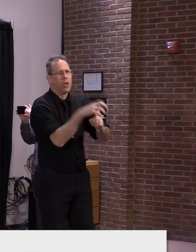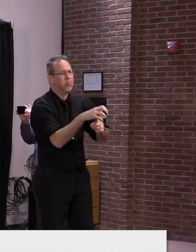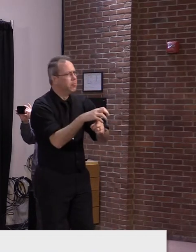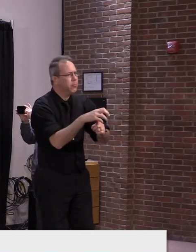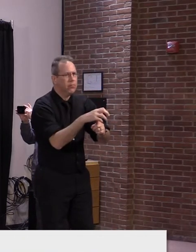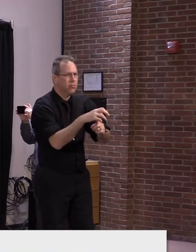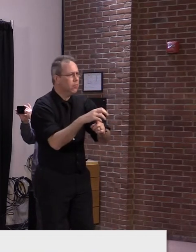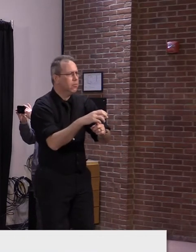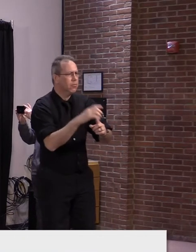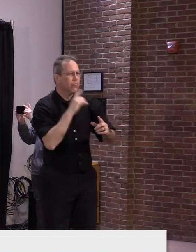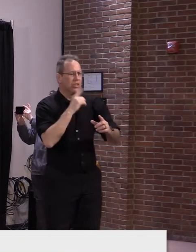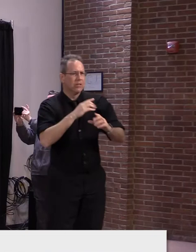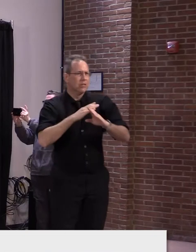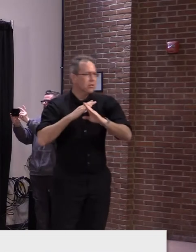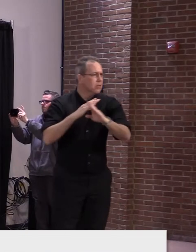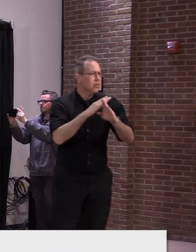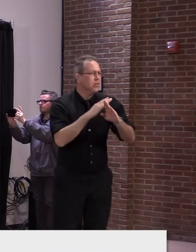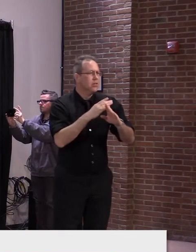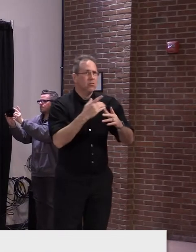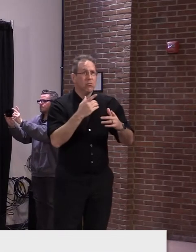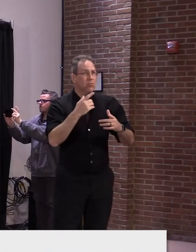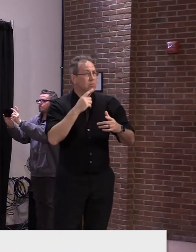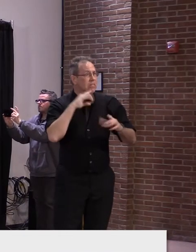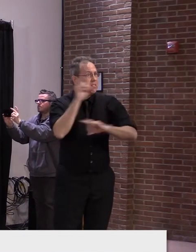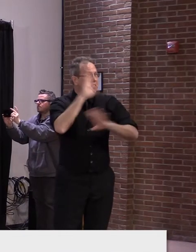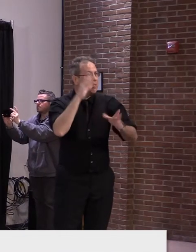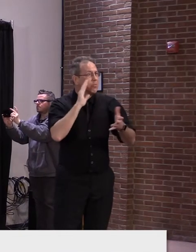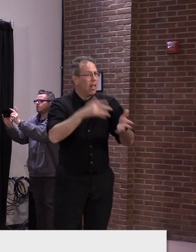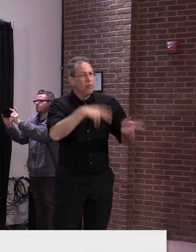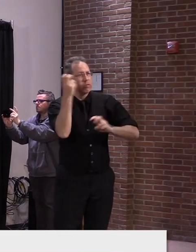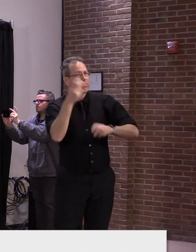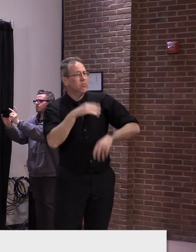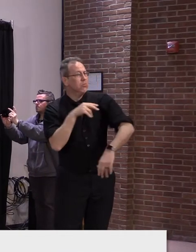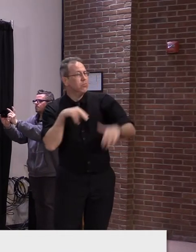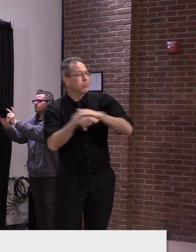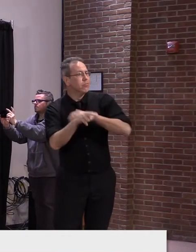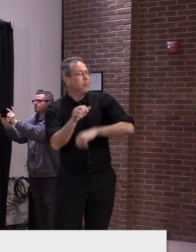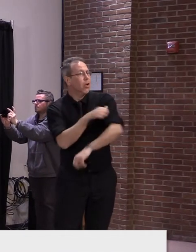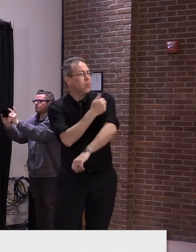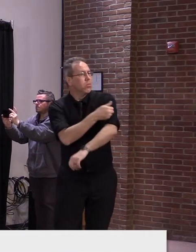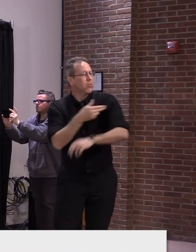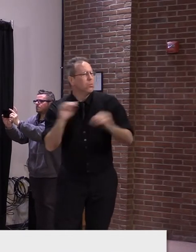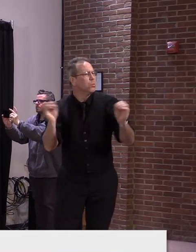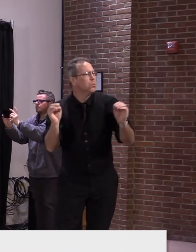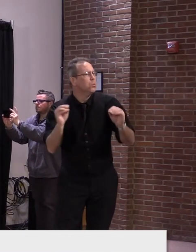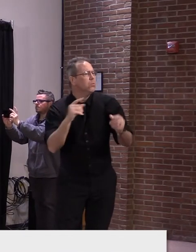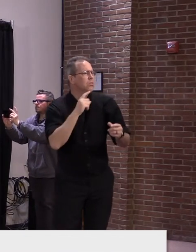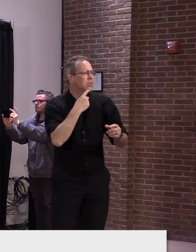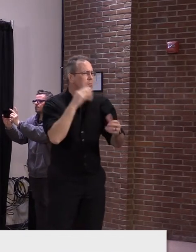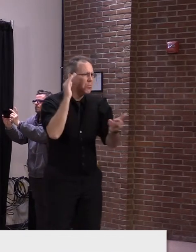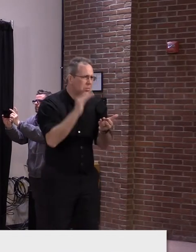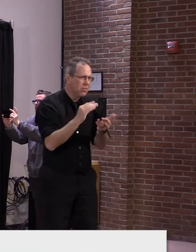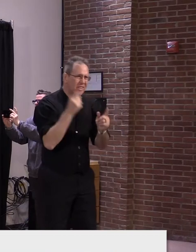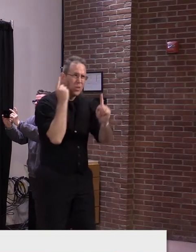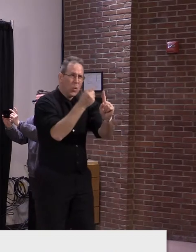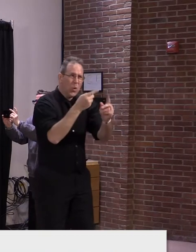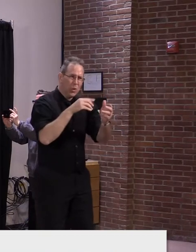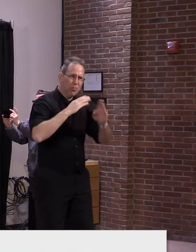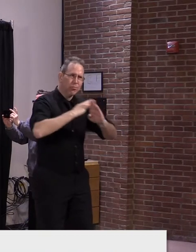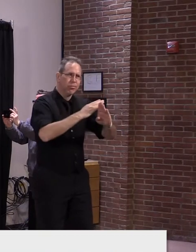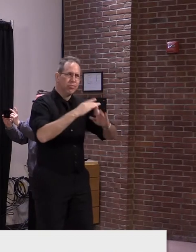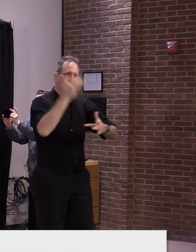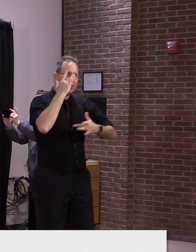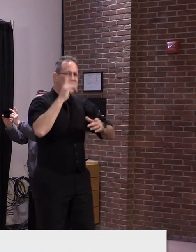most serious outcomes. And that is indeed the goal. So there has been no need, as we've navigated